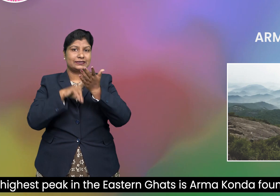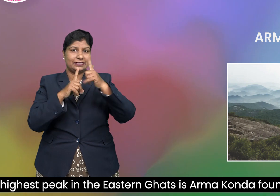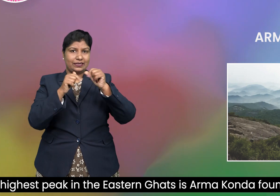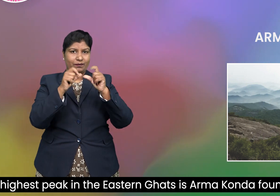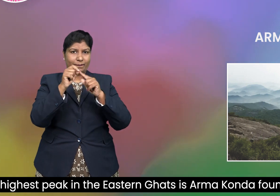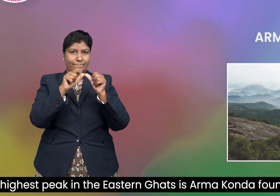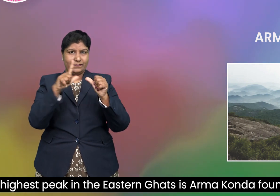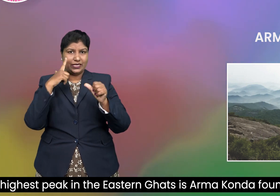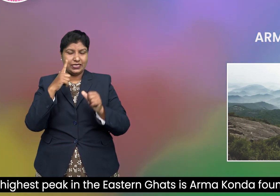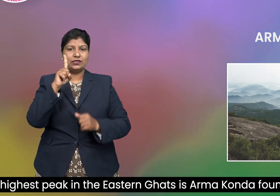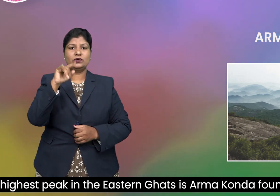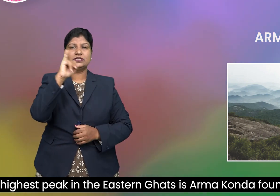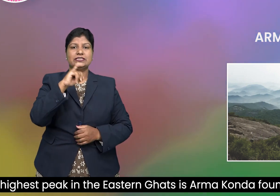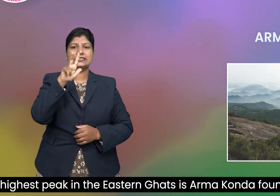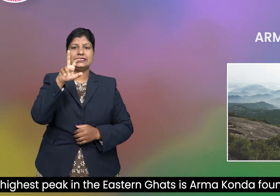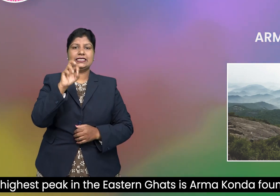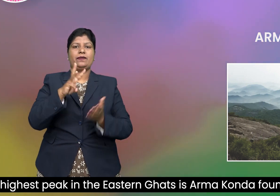1680 meters